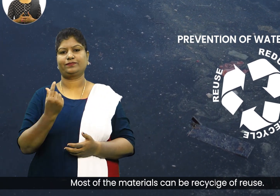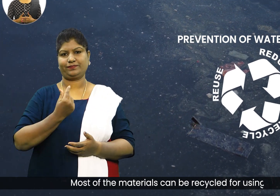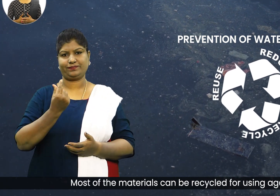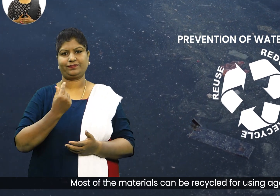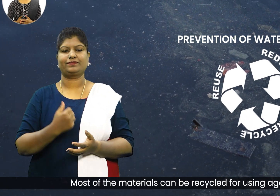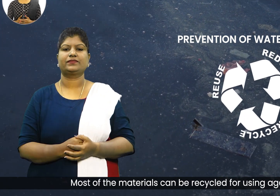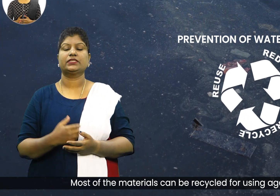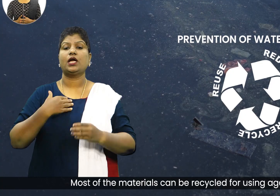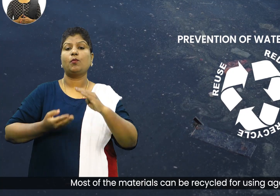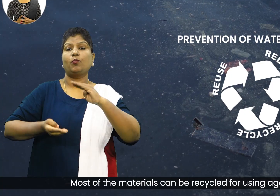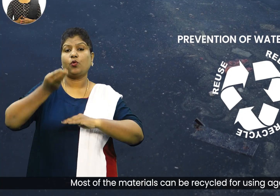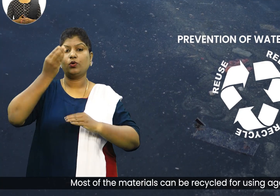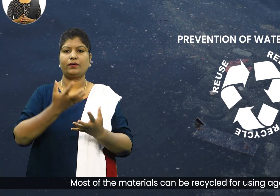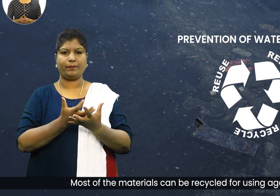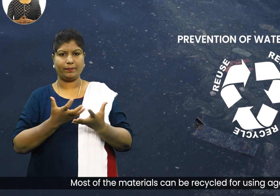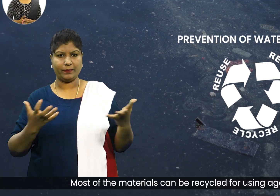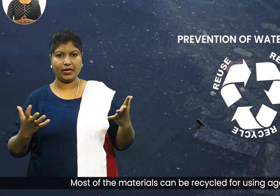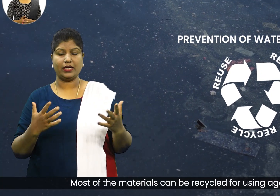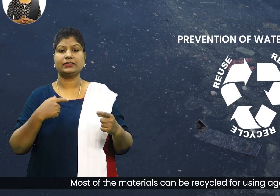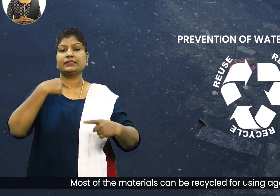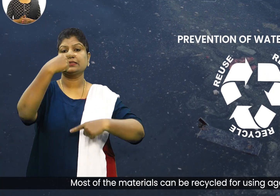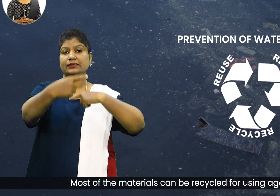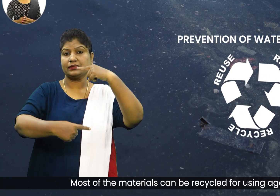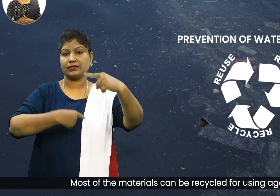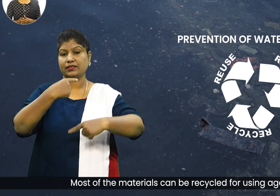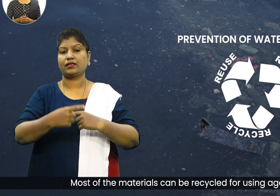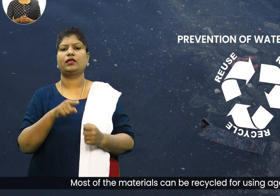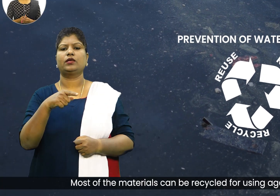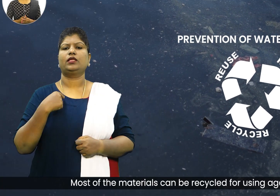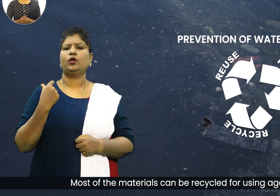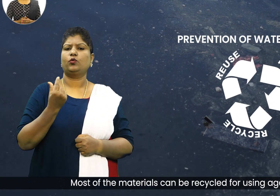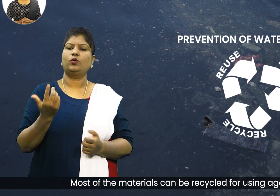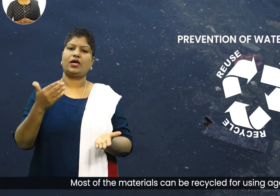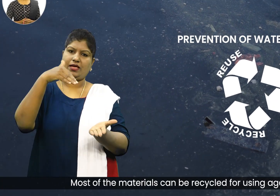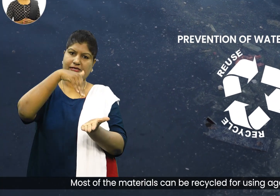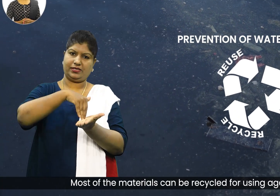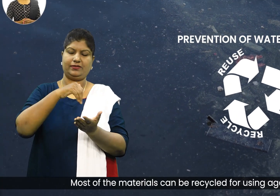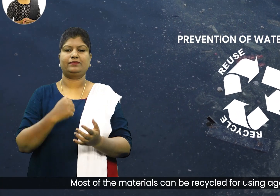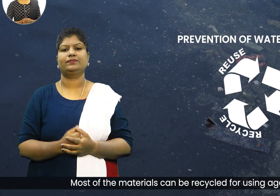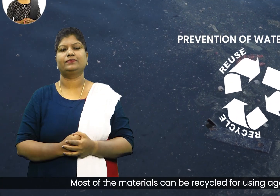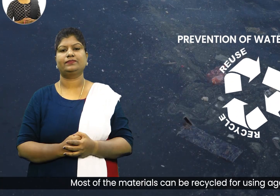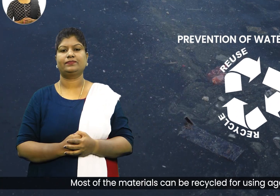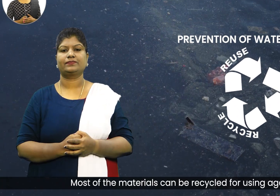Most of the materials can be recycled for using again.